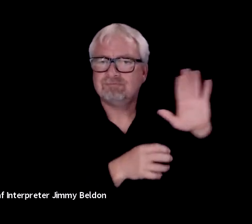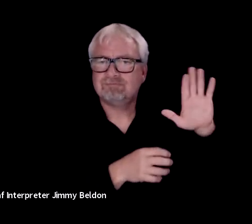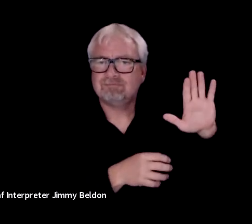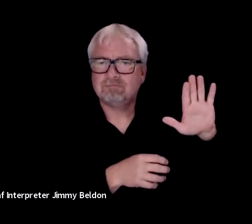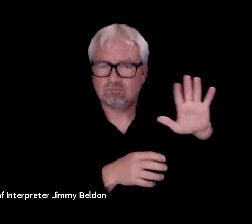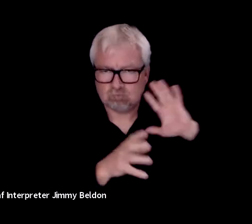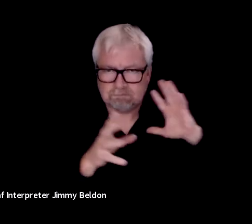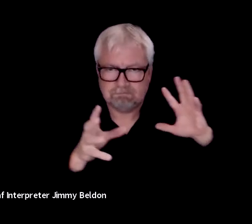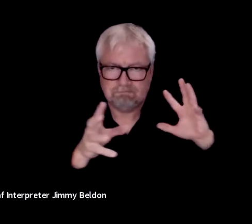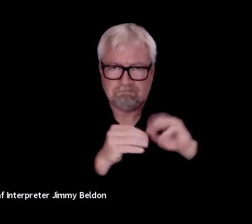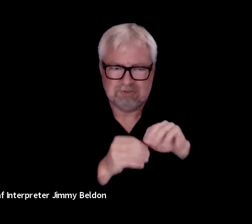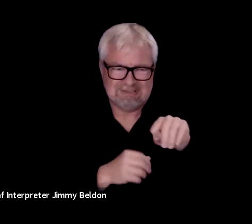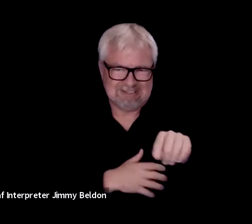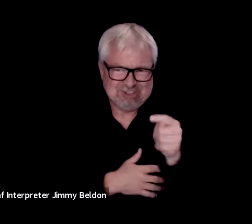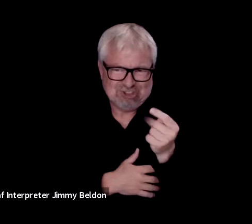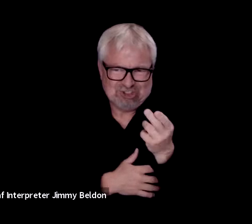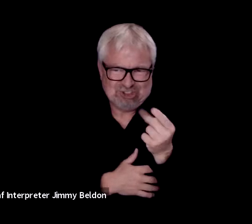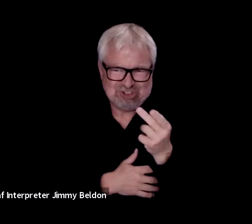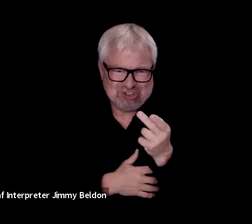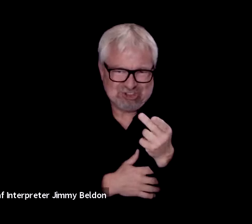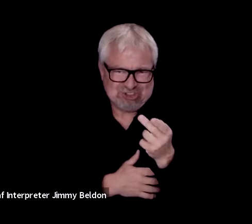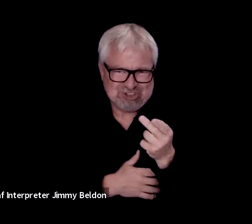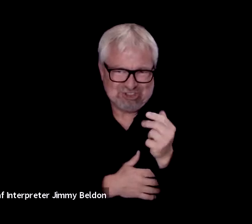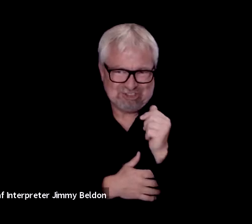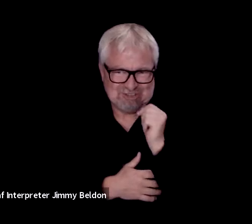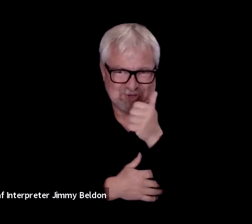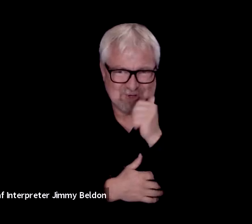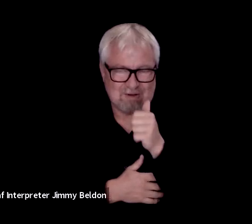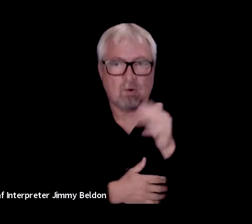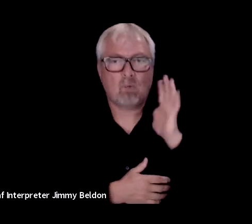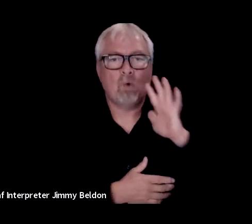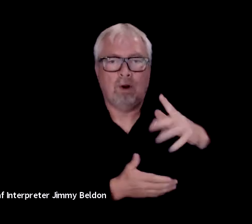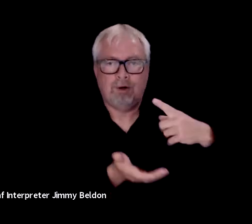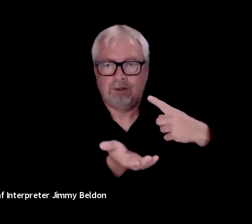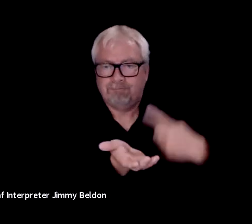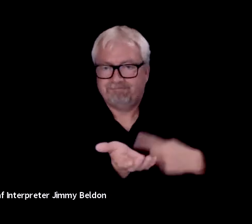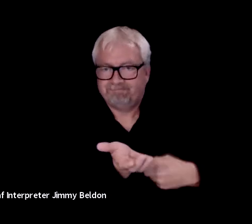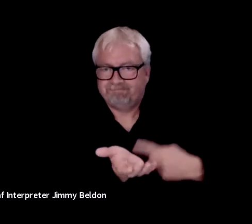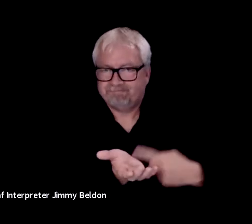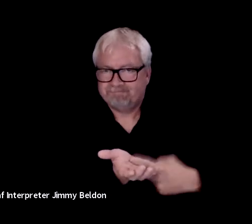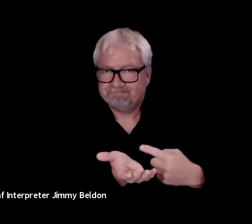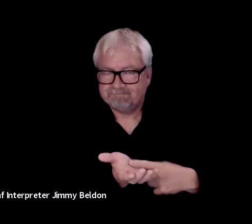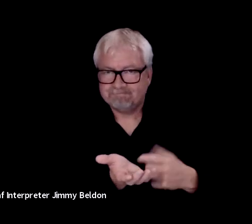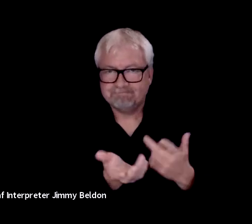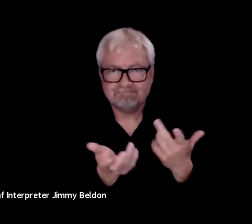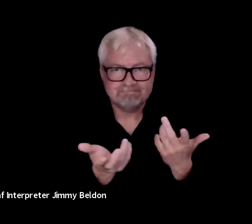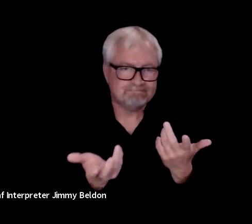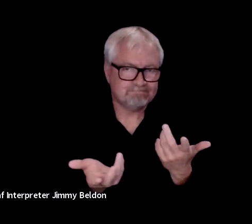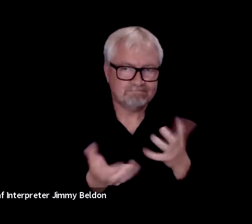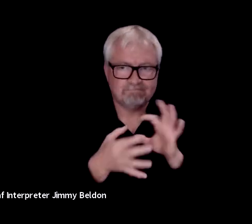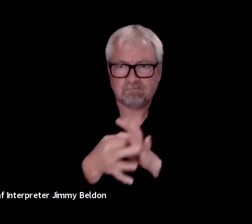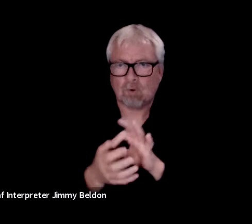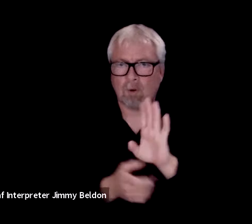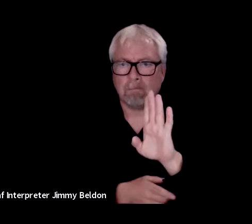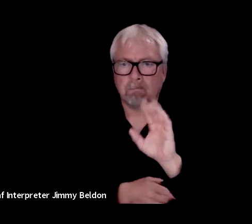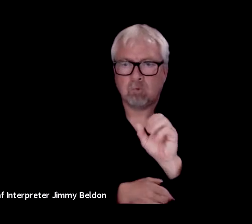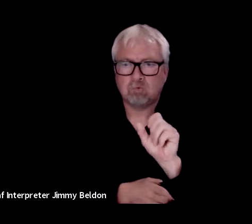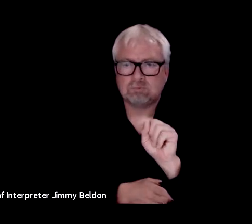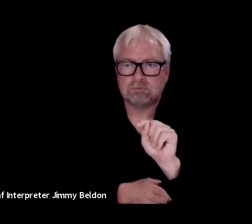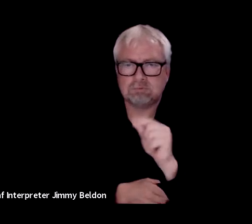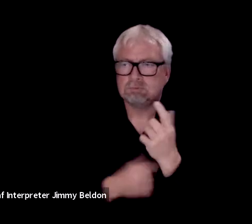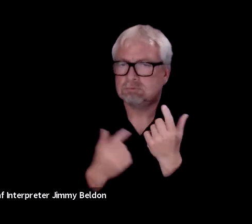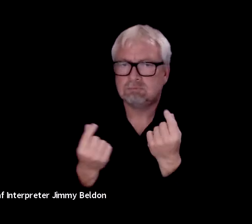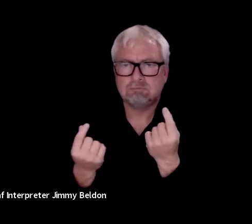on Immunization Practices, which advises the CDC, is going to be meeting next